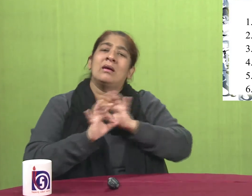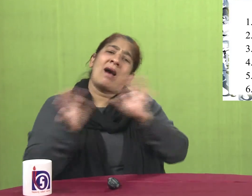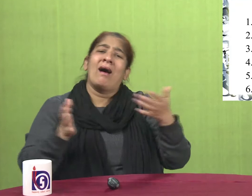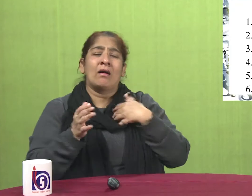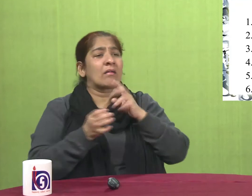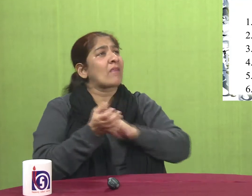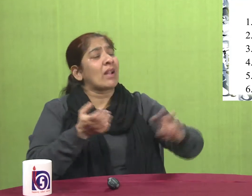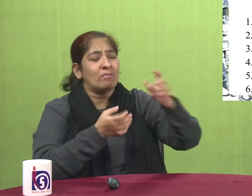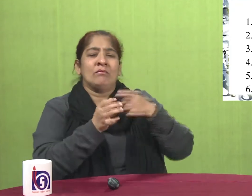And there's no